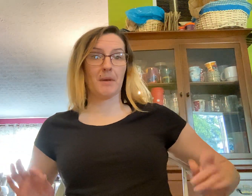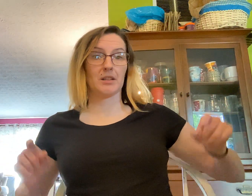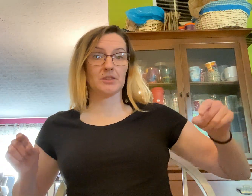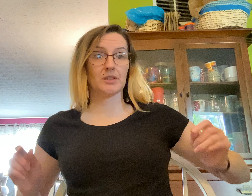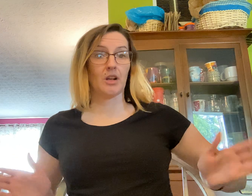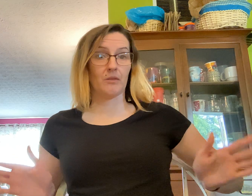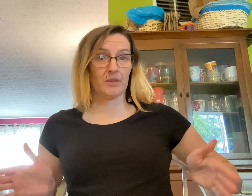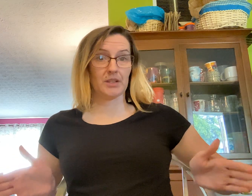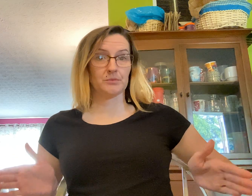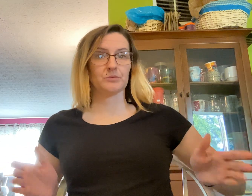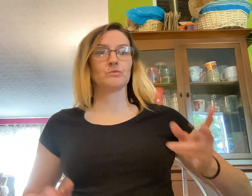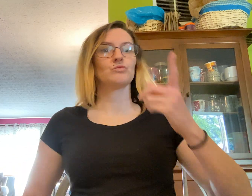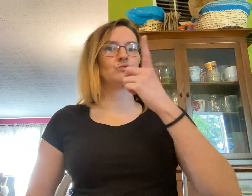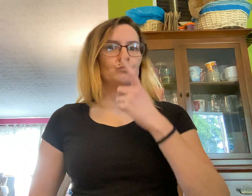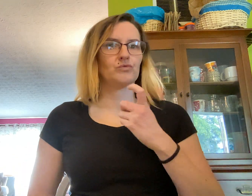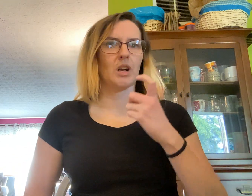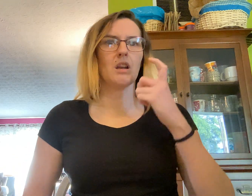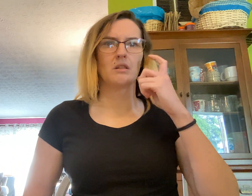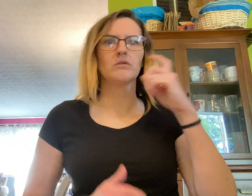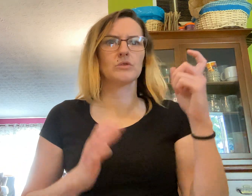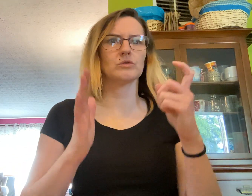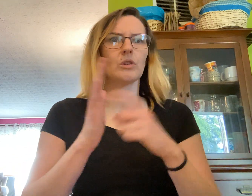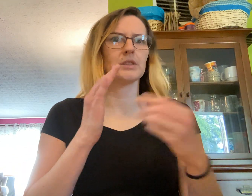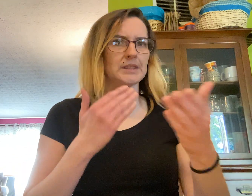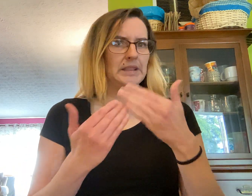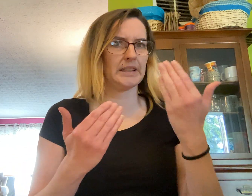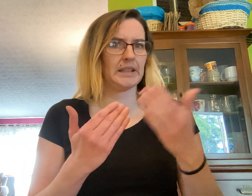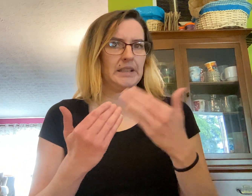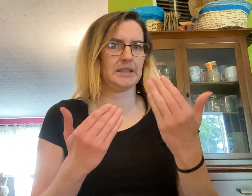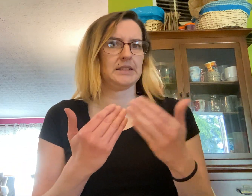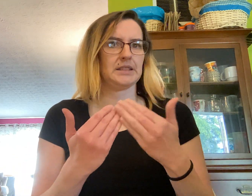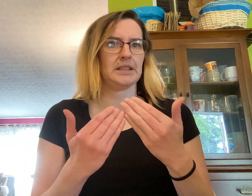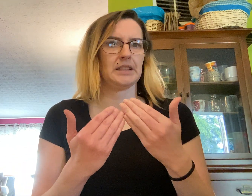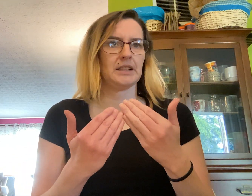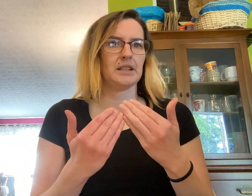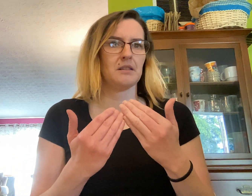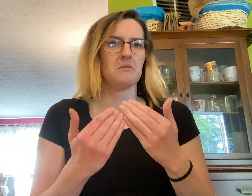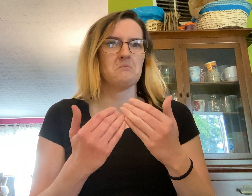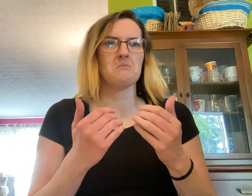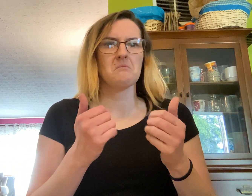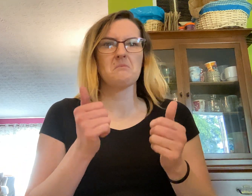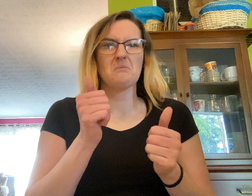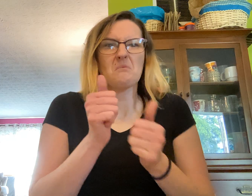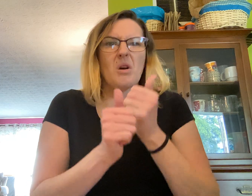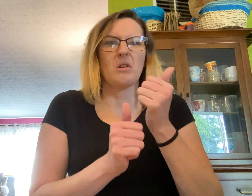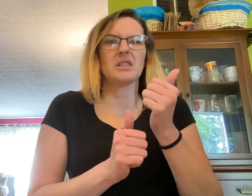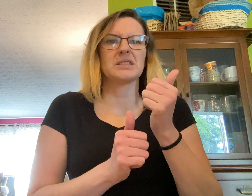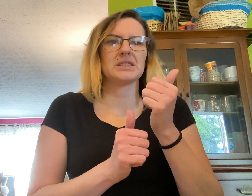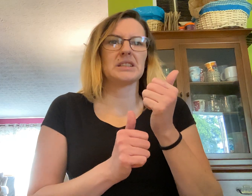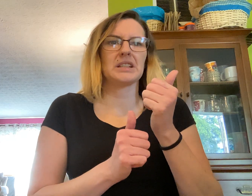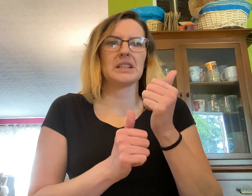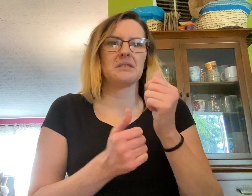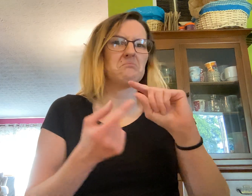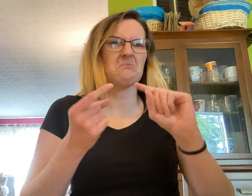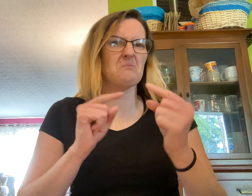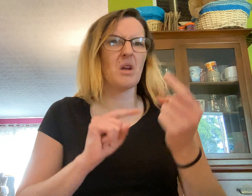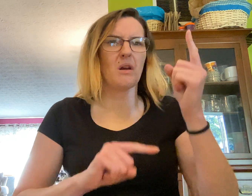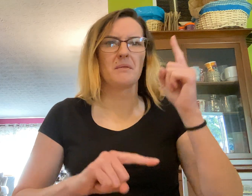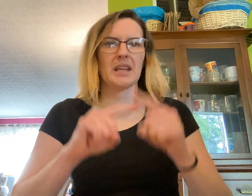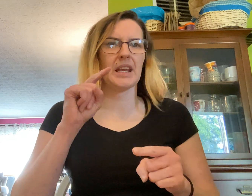to recognize. And on some level, harmless. They don't sting or bite, and in their native habitat,